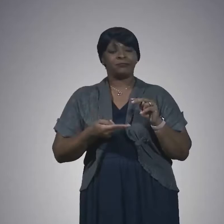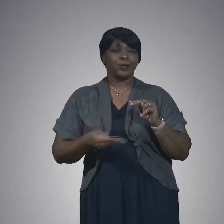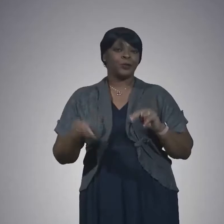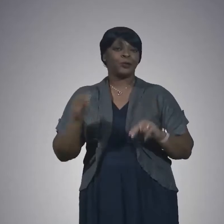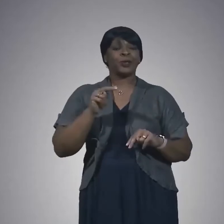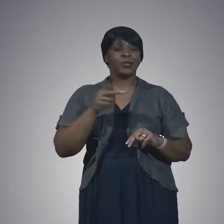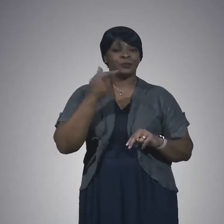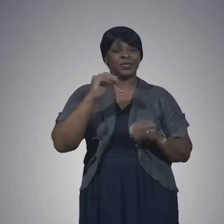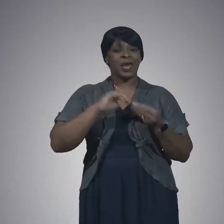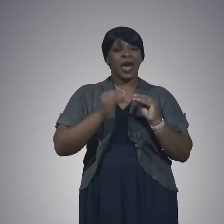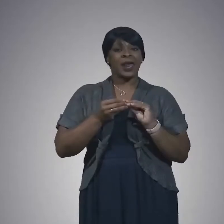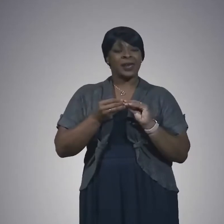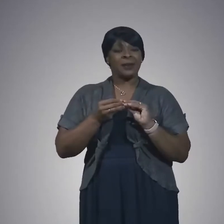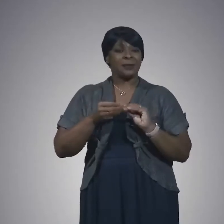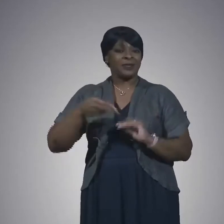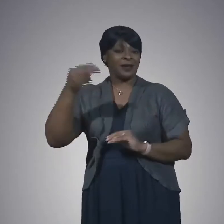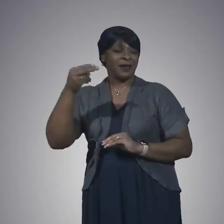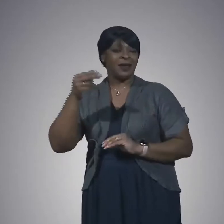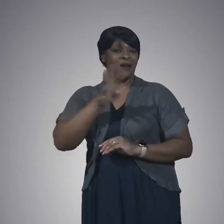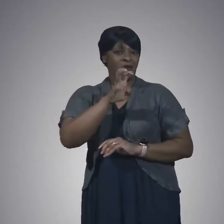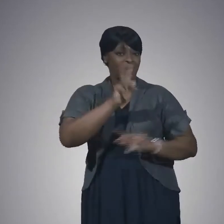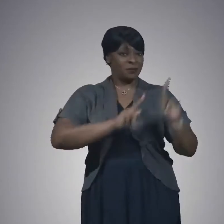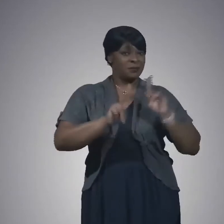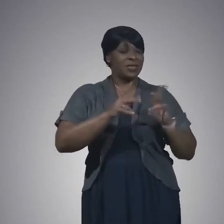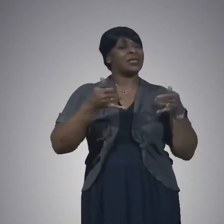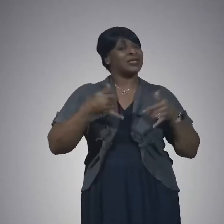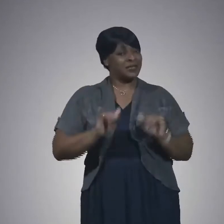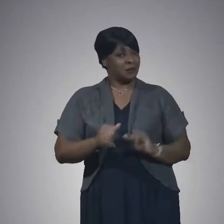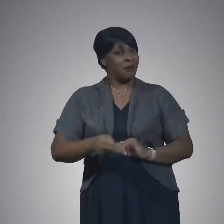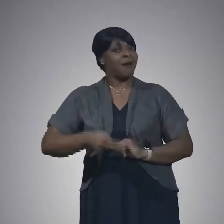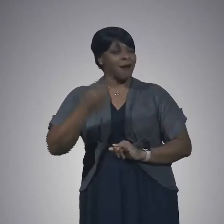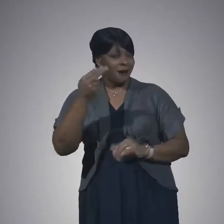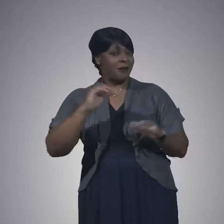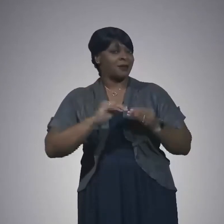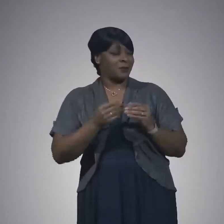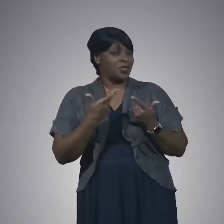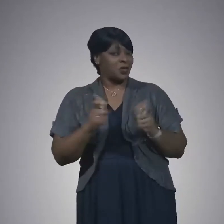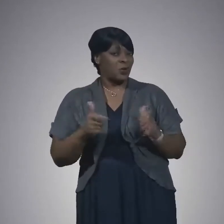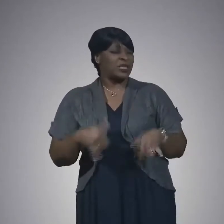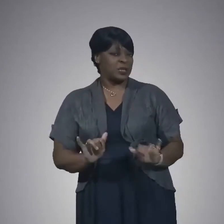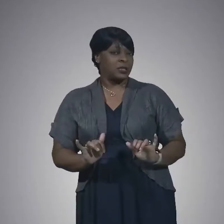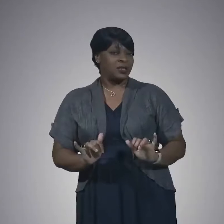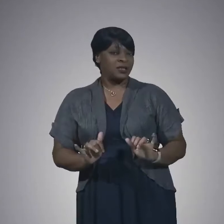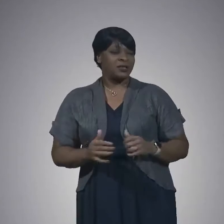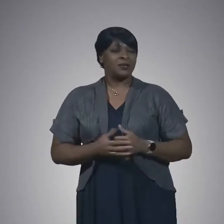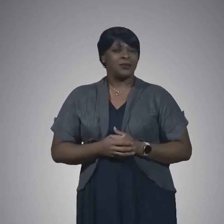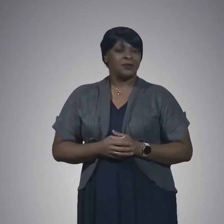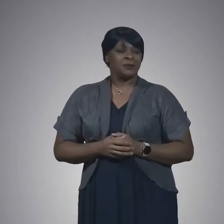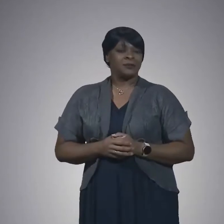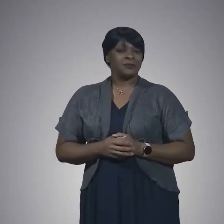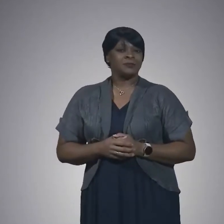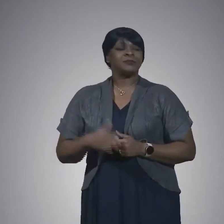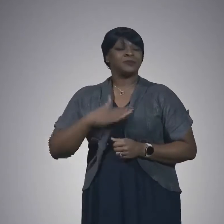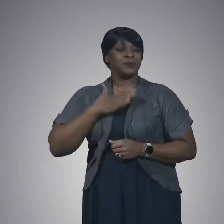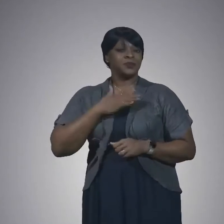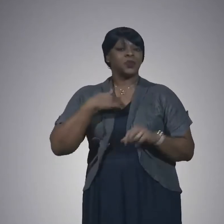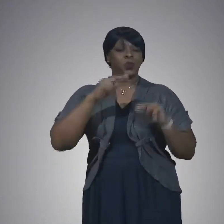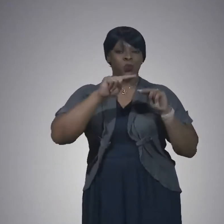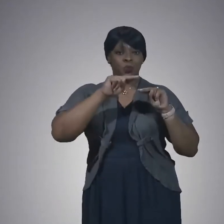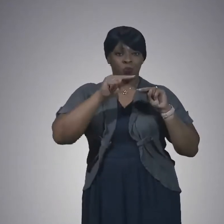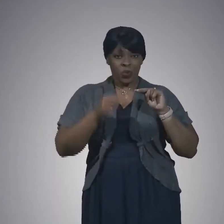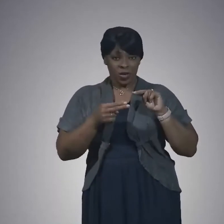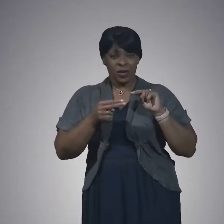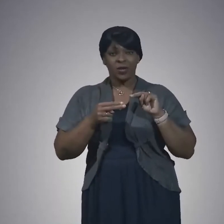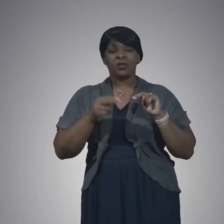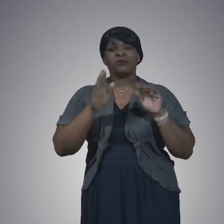high numbers. But 400 people in the hospital is still an incredibly large number. I'm glad that we're down to single digits of